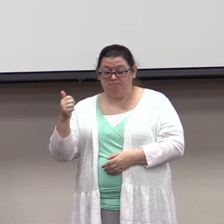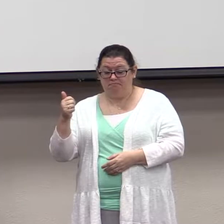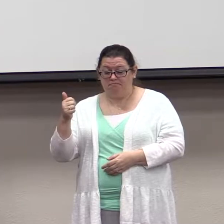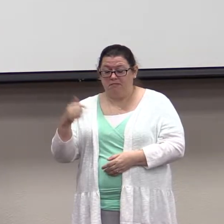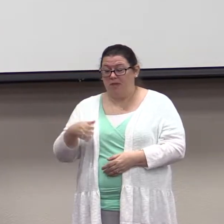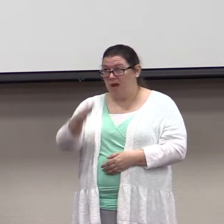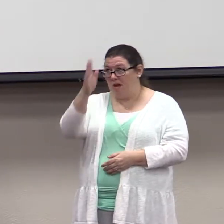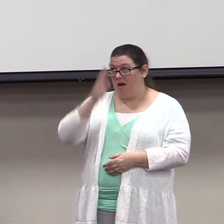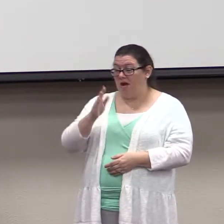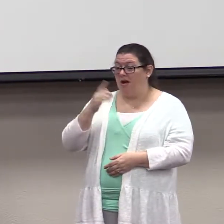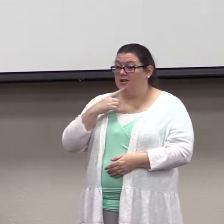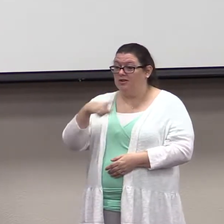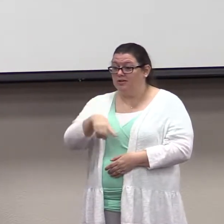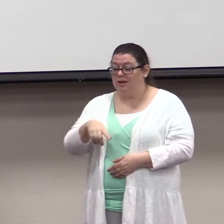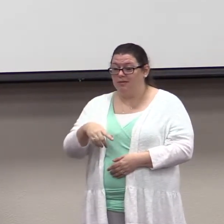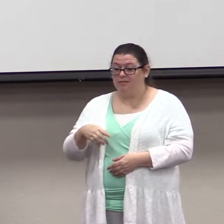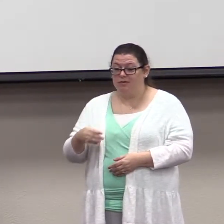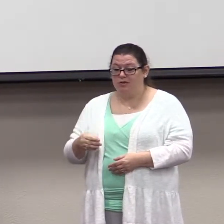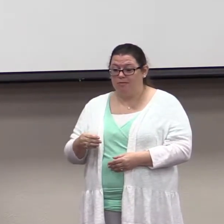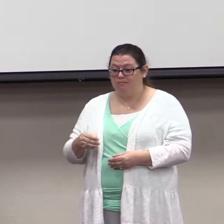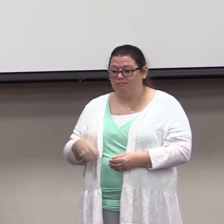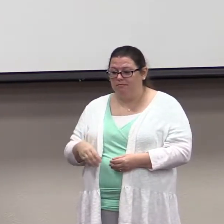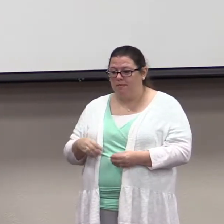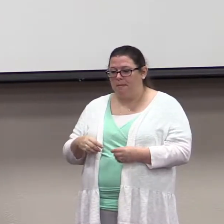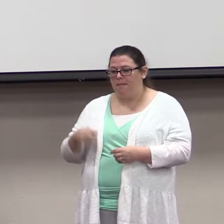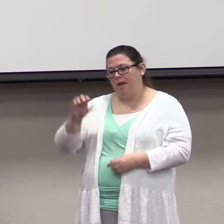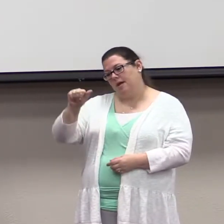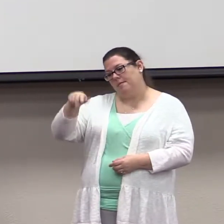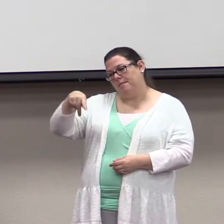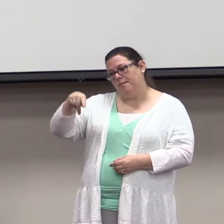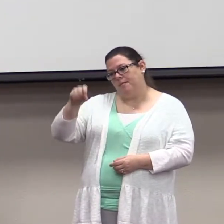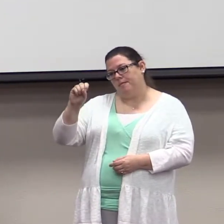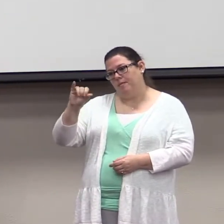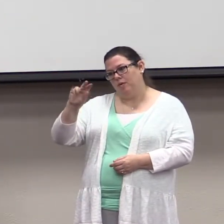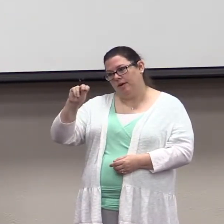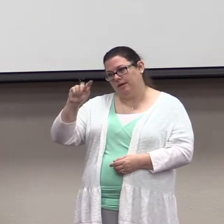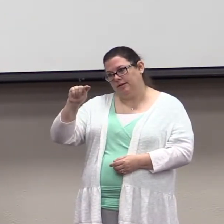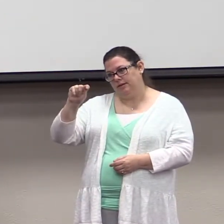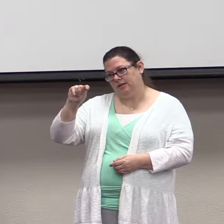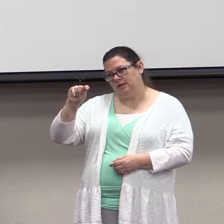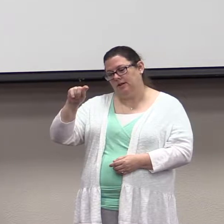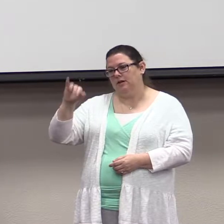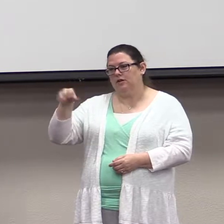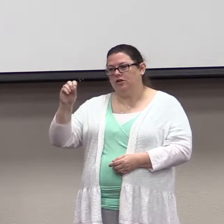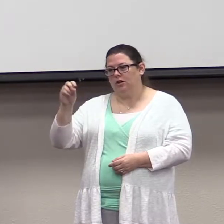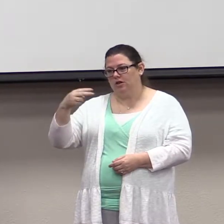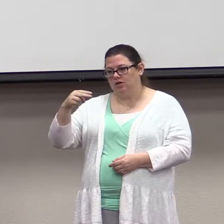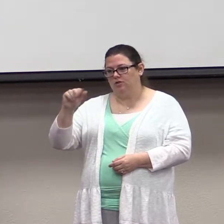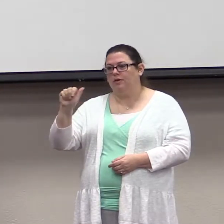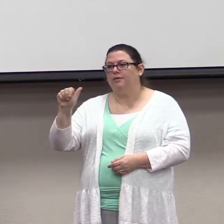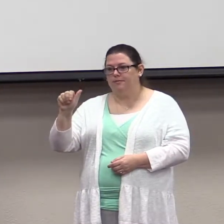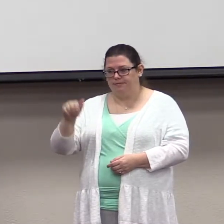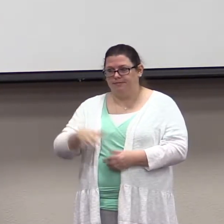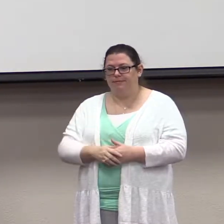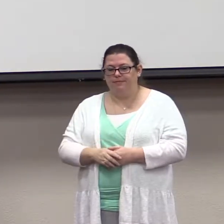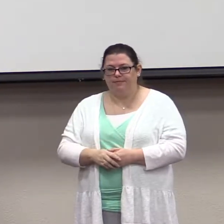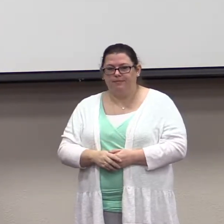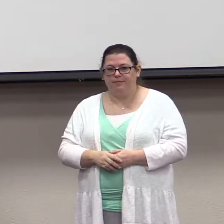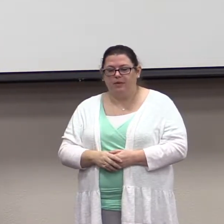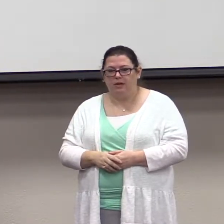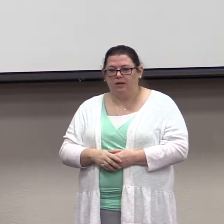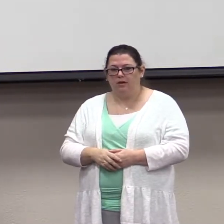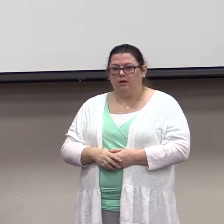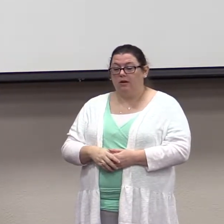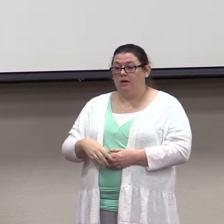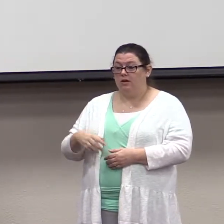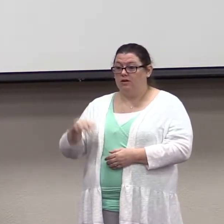appoint Joshua. Joshua then becomes the man to lead the people of Israel in their conquest of the land of Canaan, which